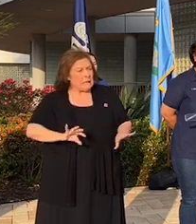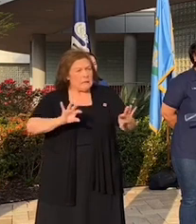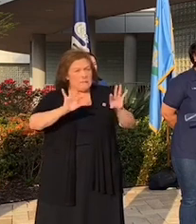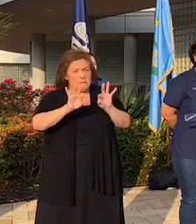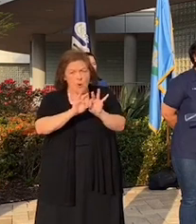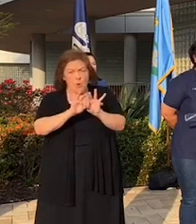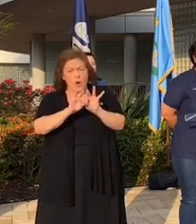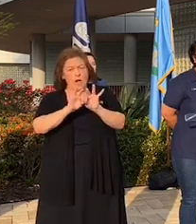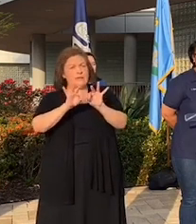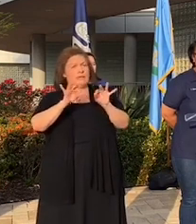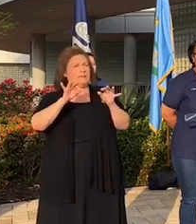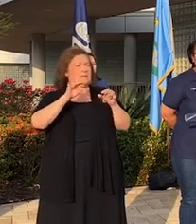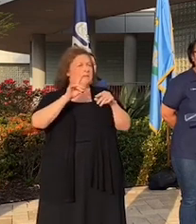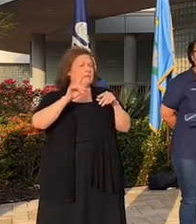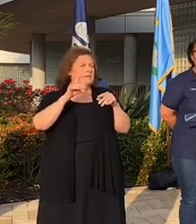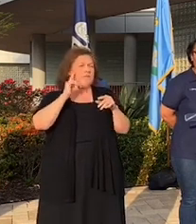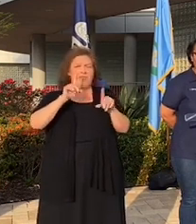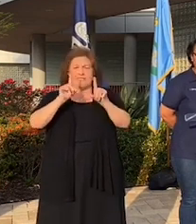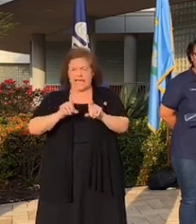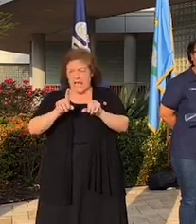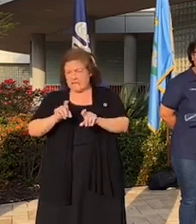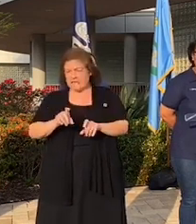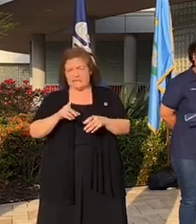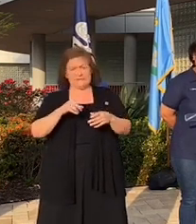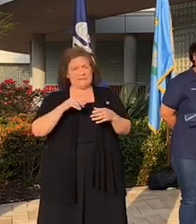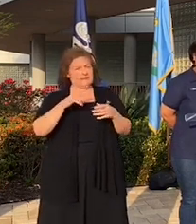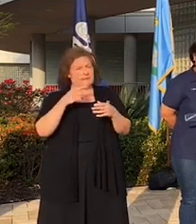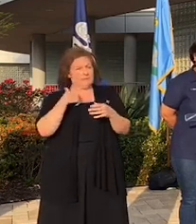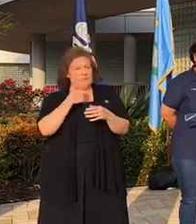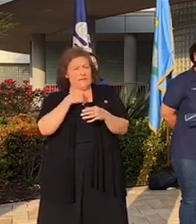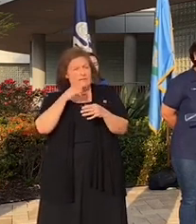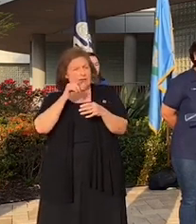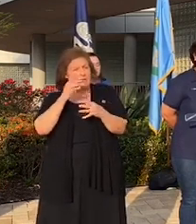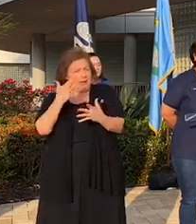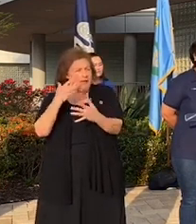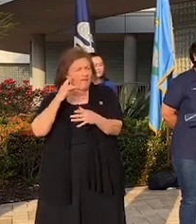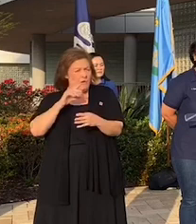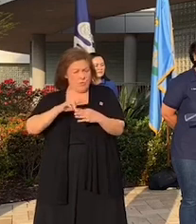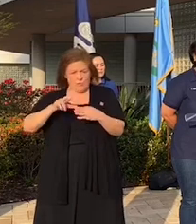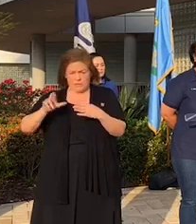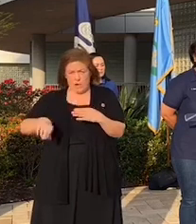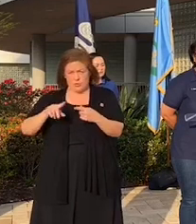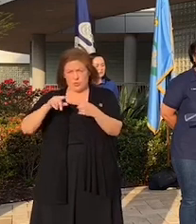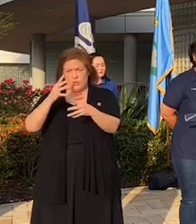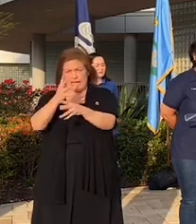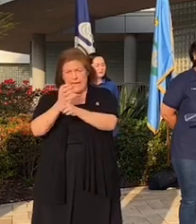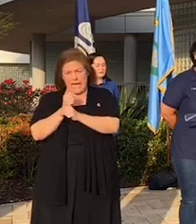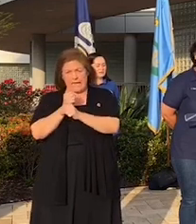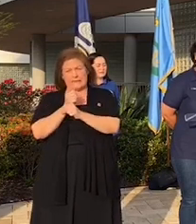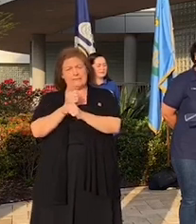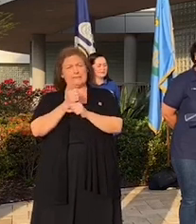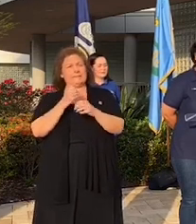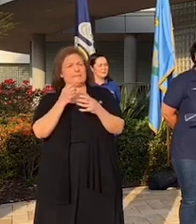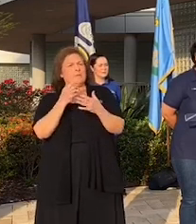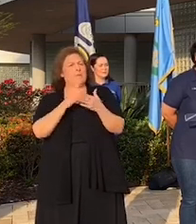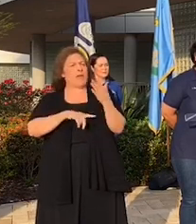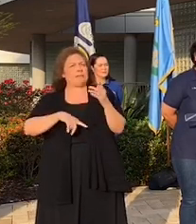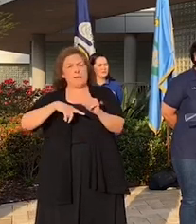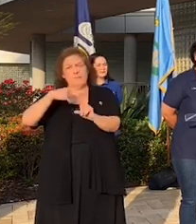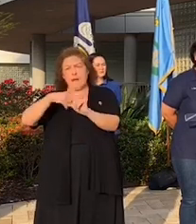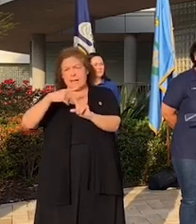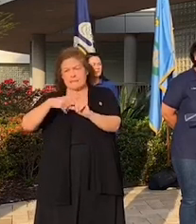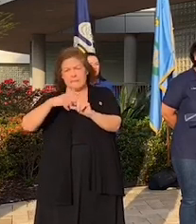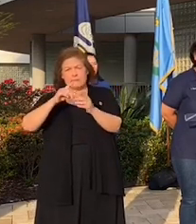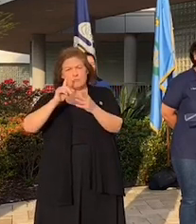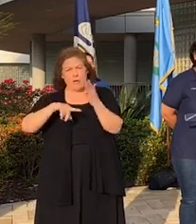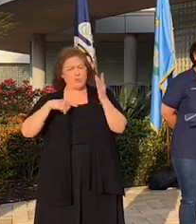tests, because they've been ramped up, and the results that we stand to get, and therefore the positives that we stand to gain. And